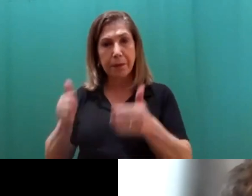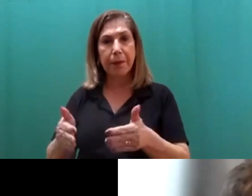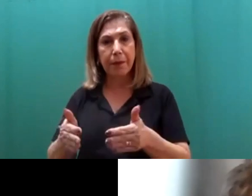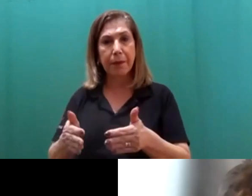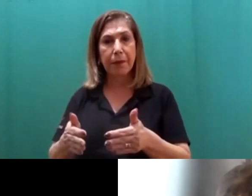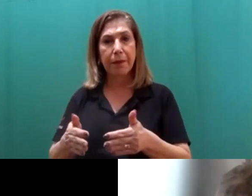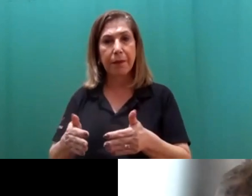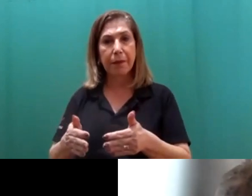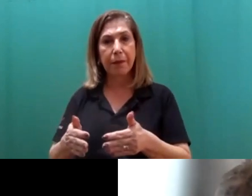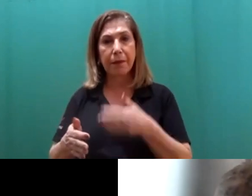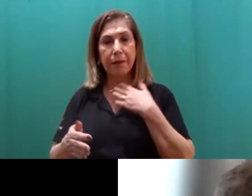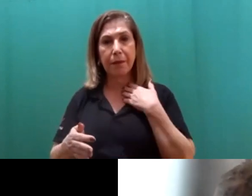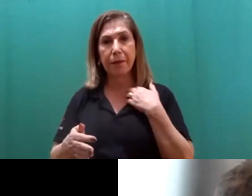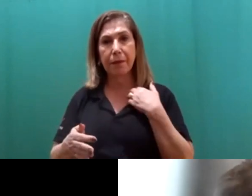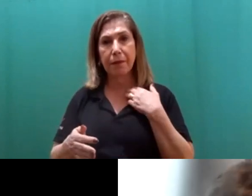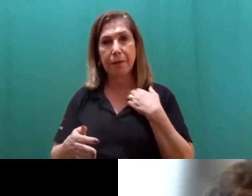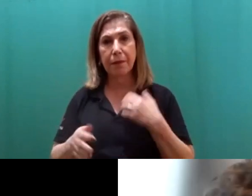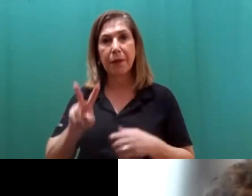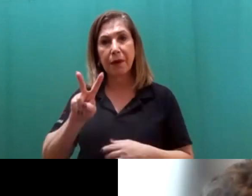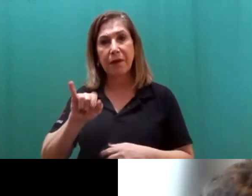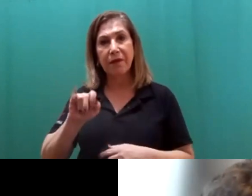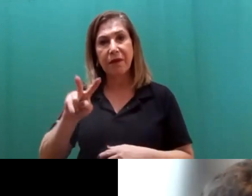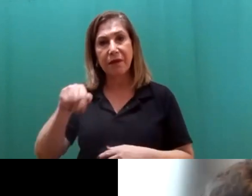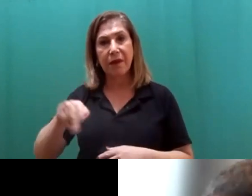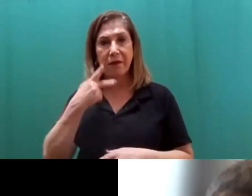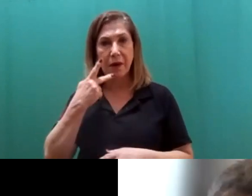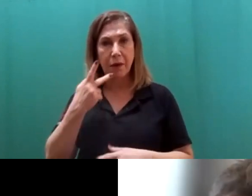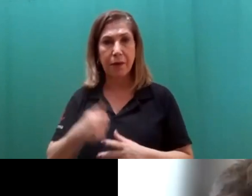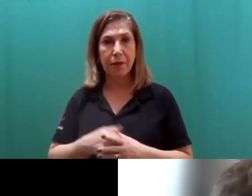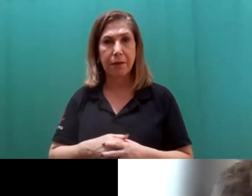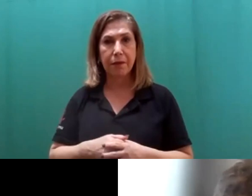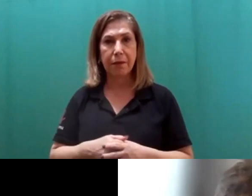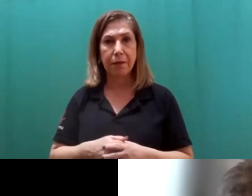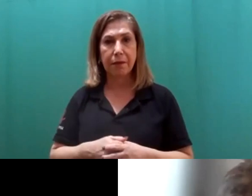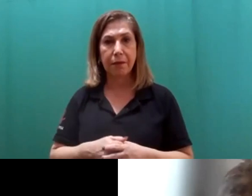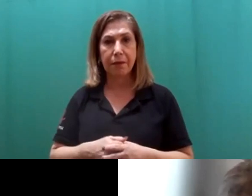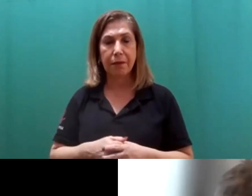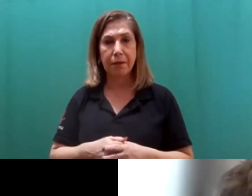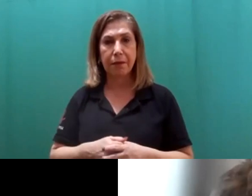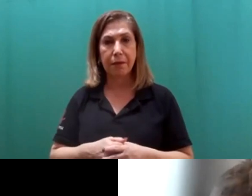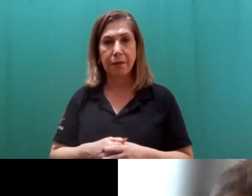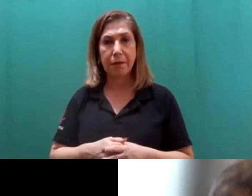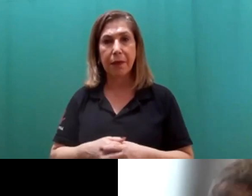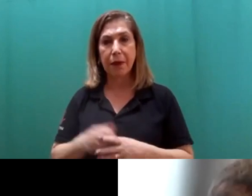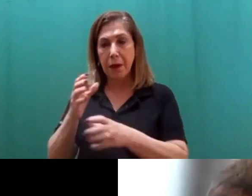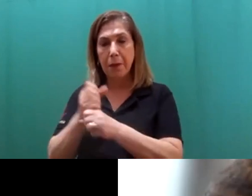As Vivian said, 70% of the food produced is consumed in cities, and